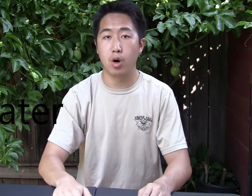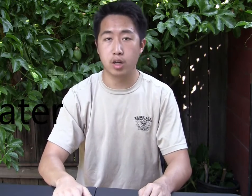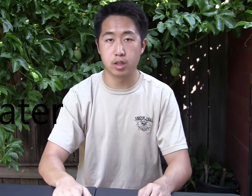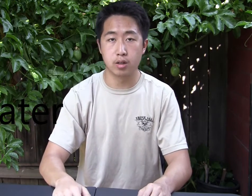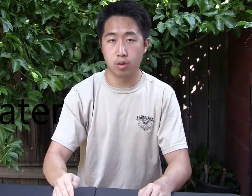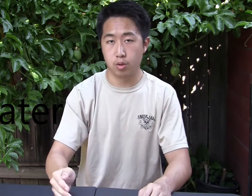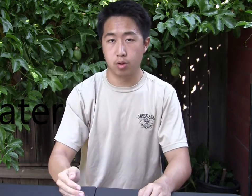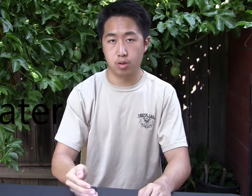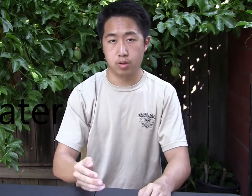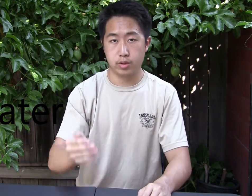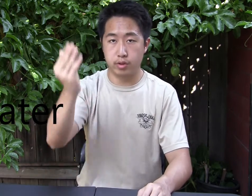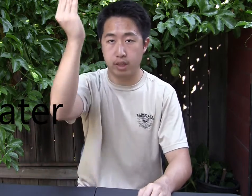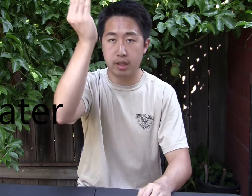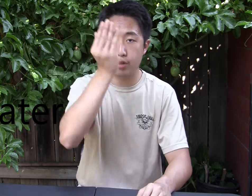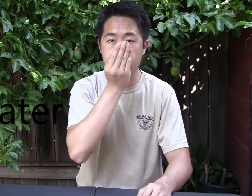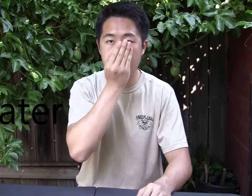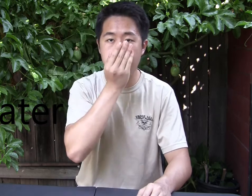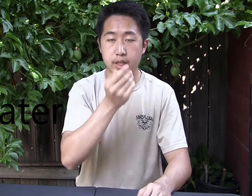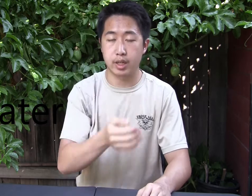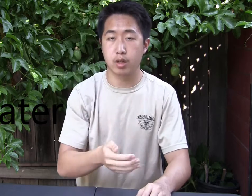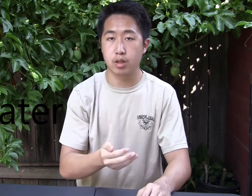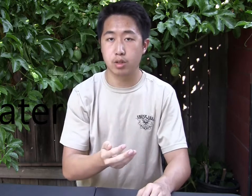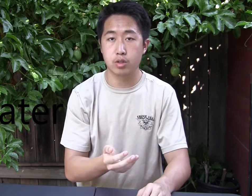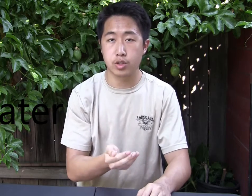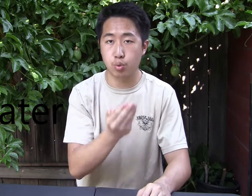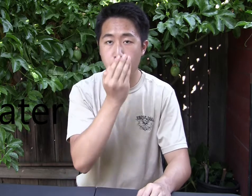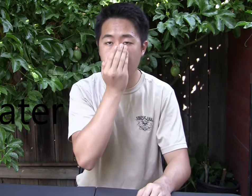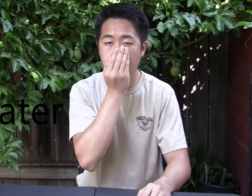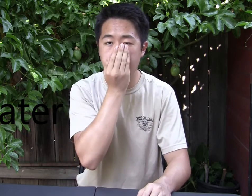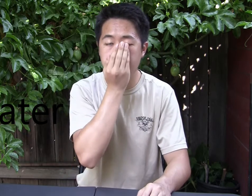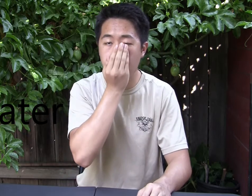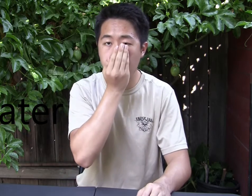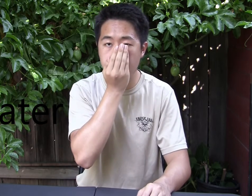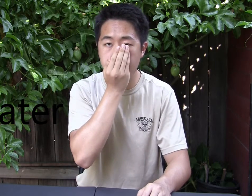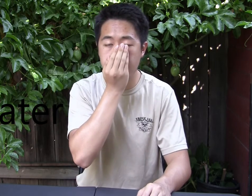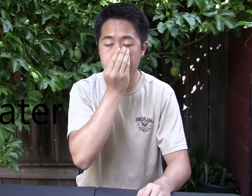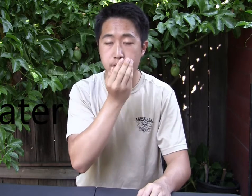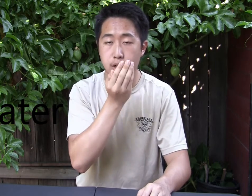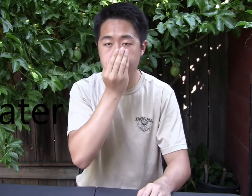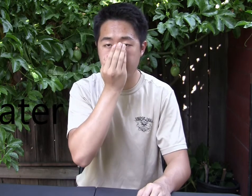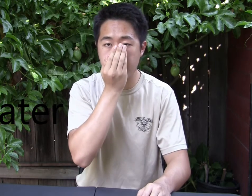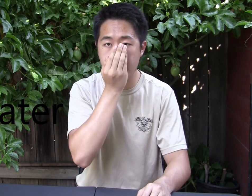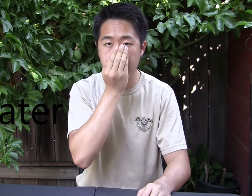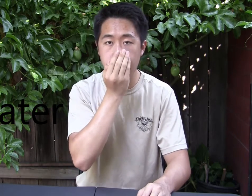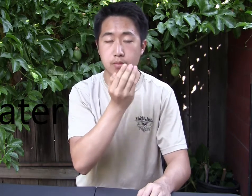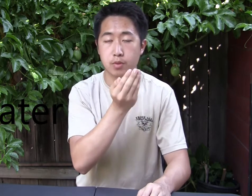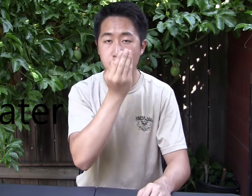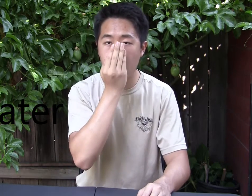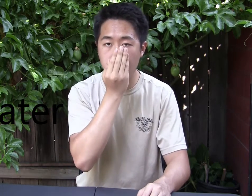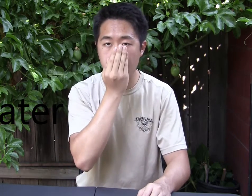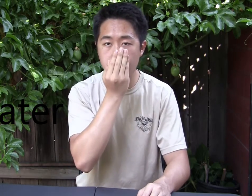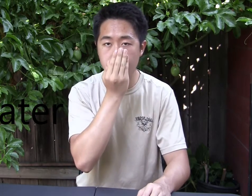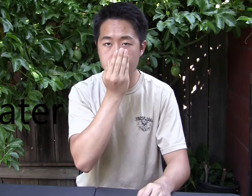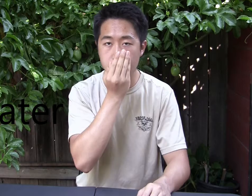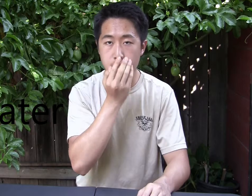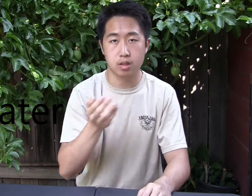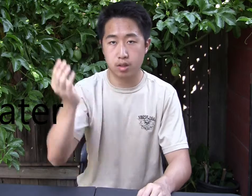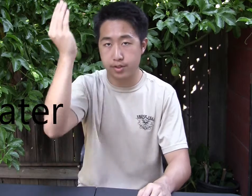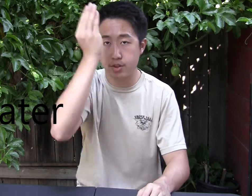Water. So this was drinking. Just water would be holding your mouth up to here. Water. This is a